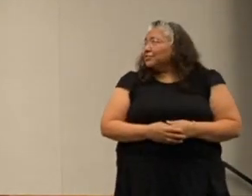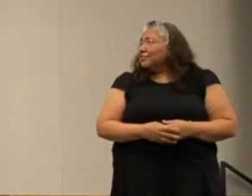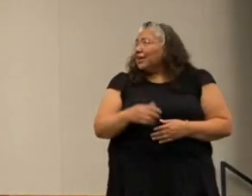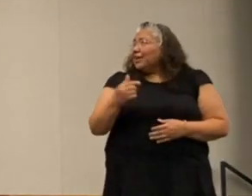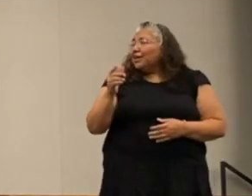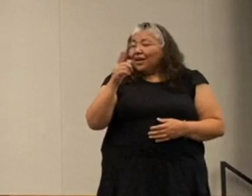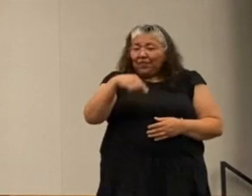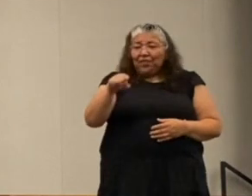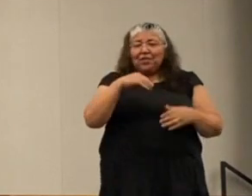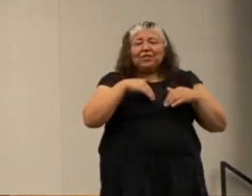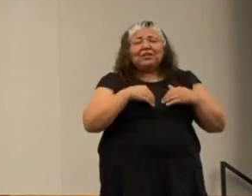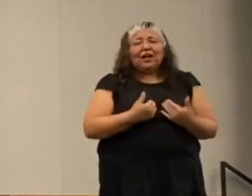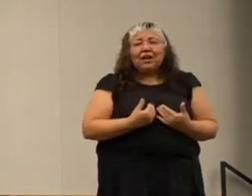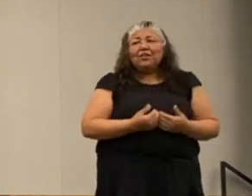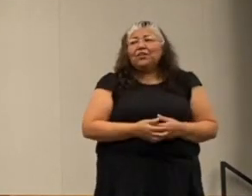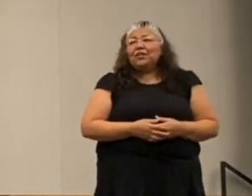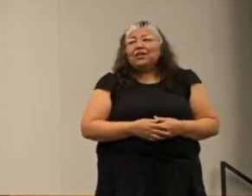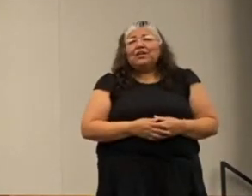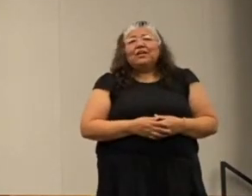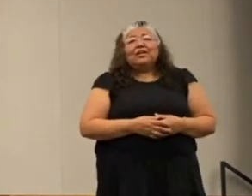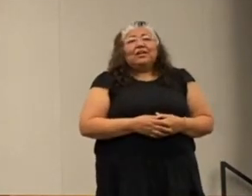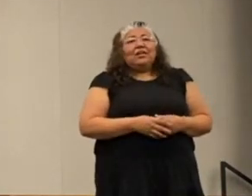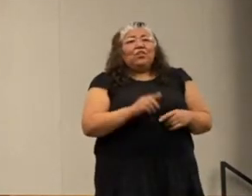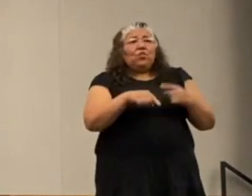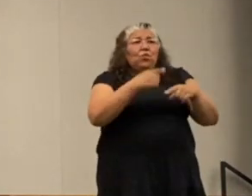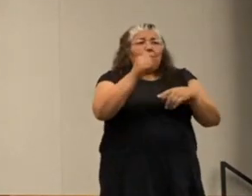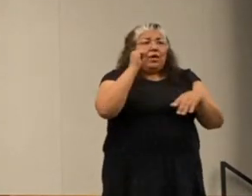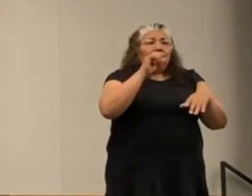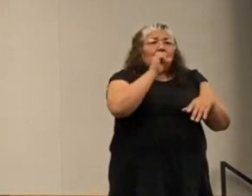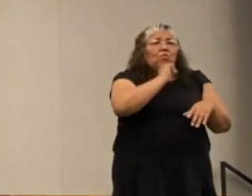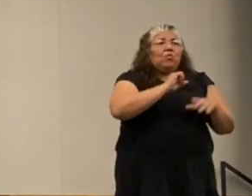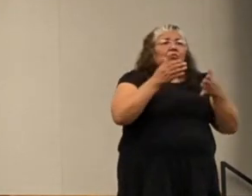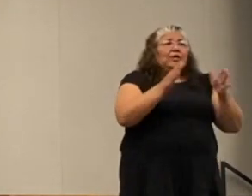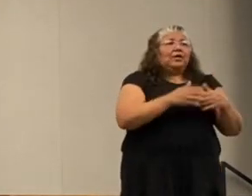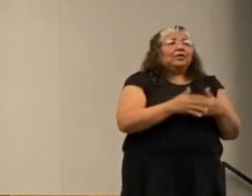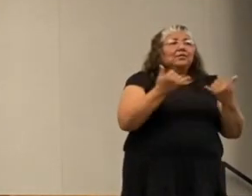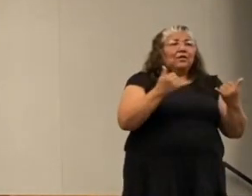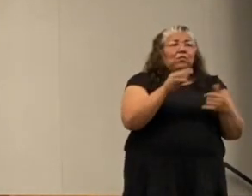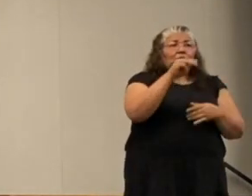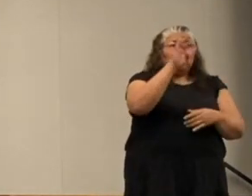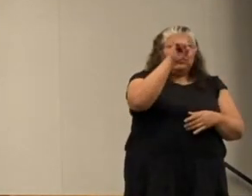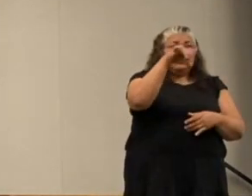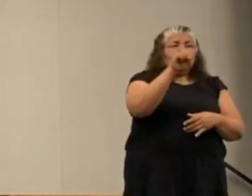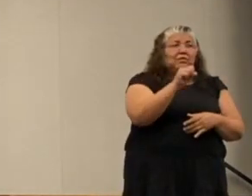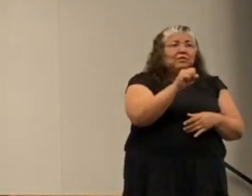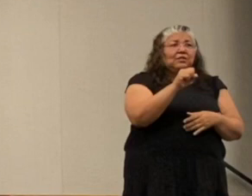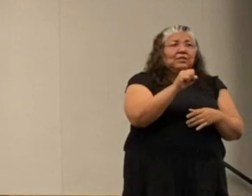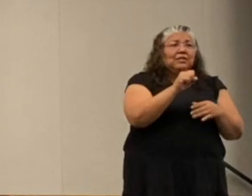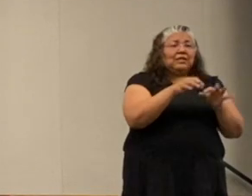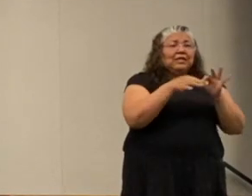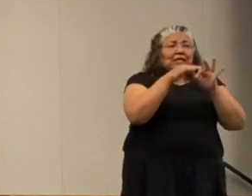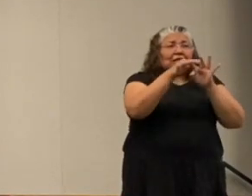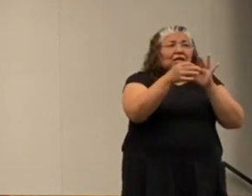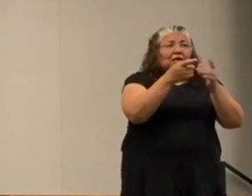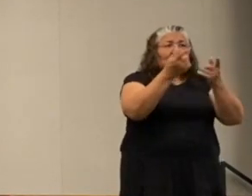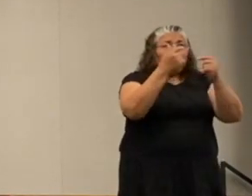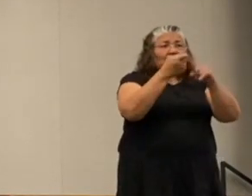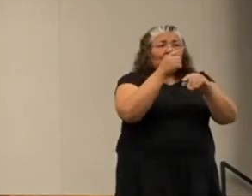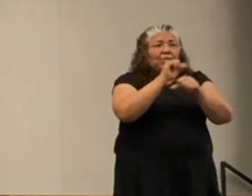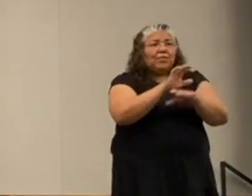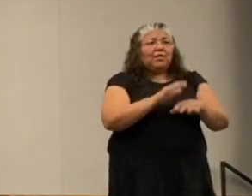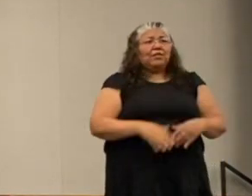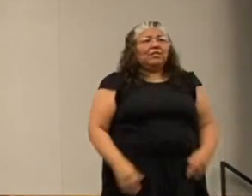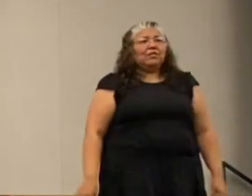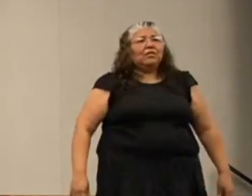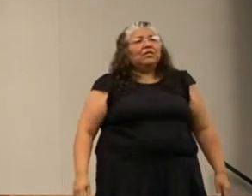tired. And they're kind of going back to their own ways. When the people saw that Moses delayed and coming down from the mountain, right? They're like,